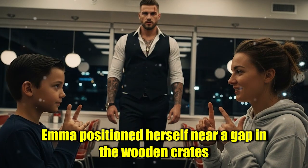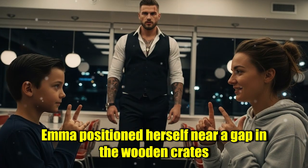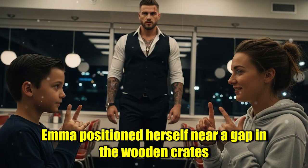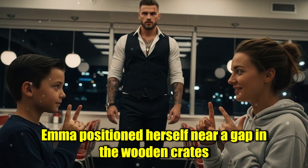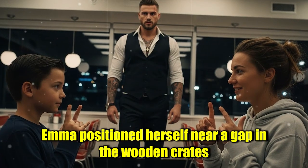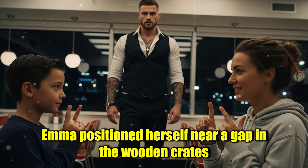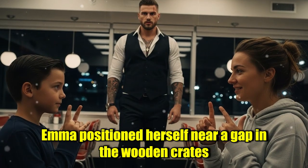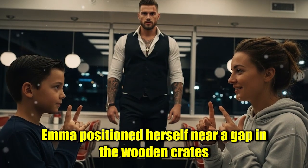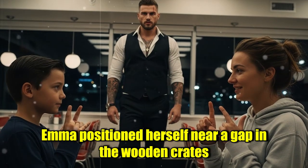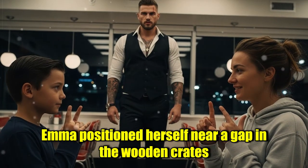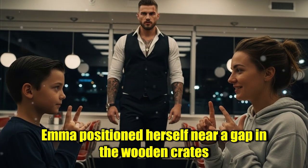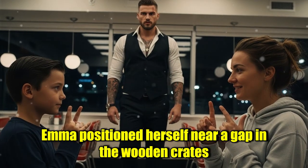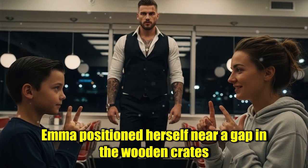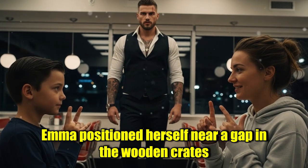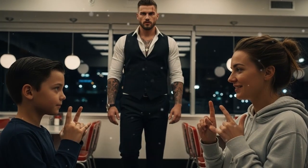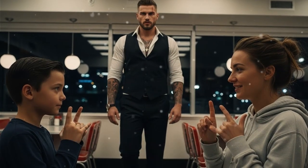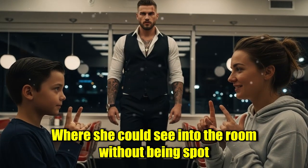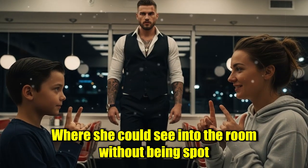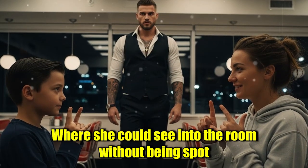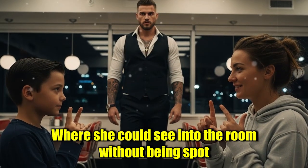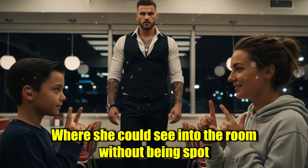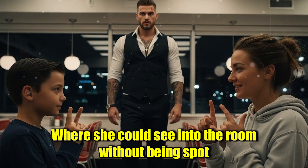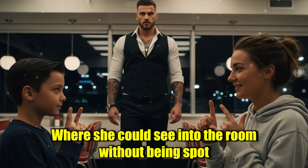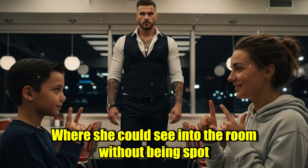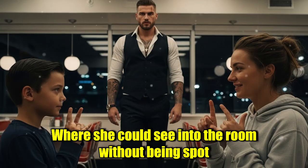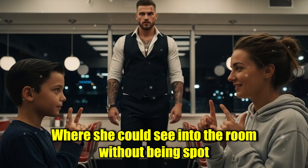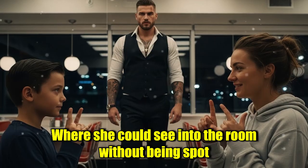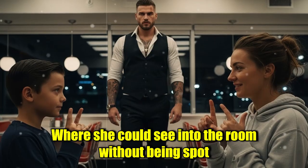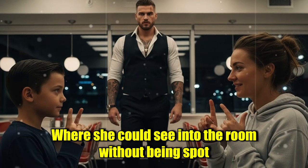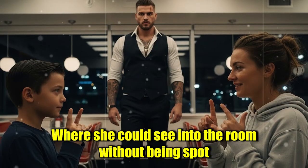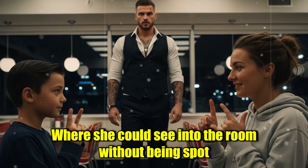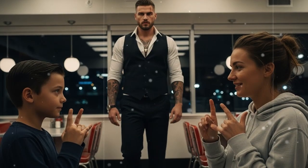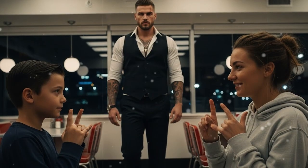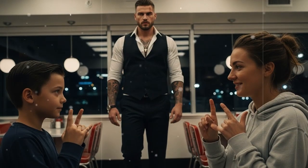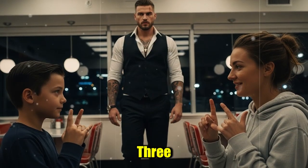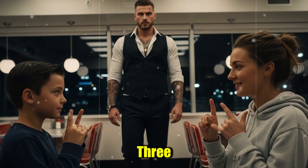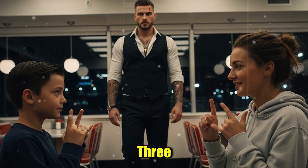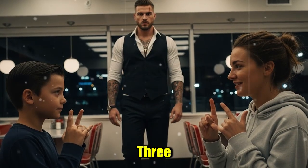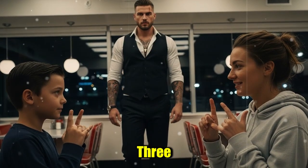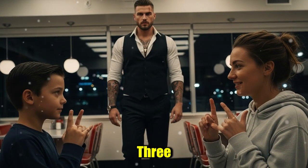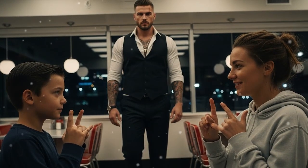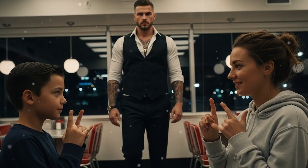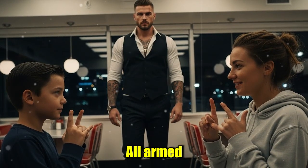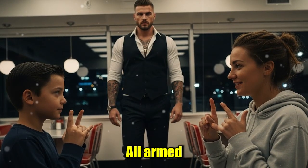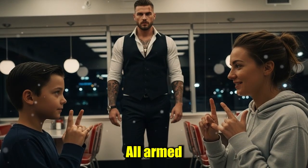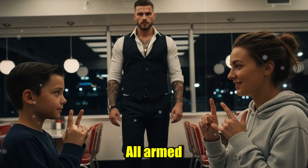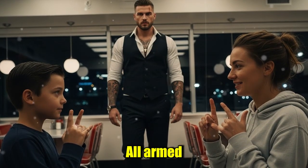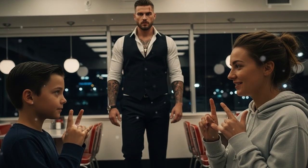positioned herself near a gap in the wooden crates where she could see into the room without being spotted. 3 men, all armed,